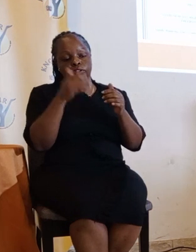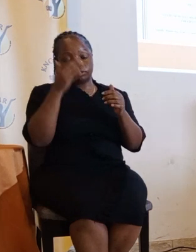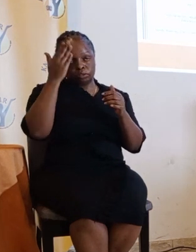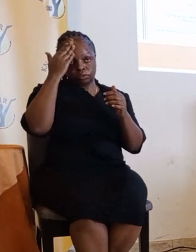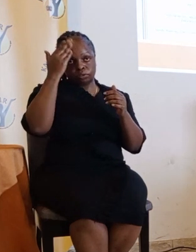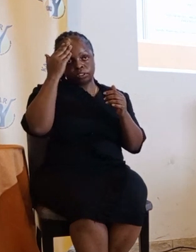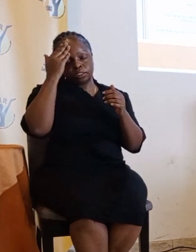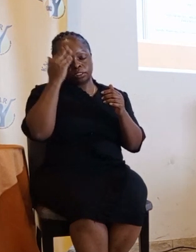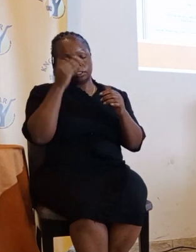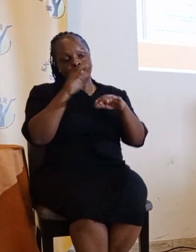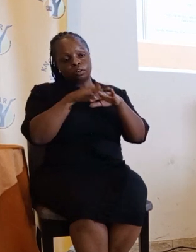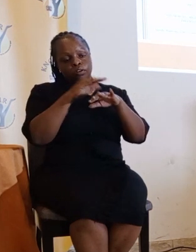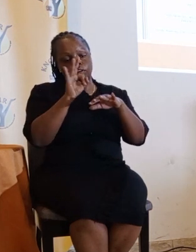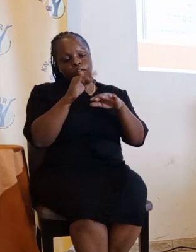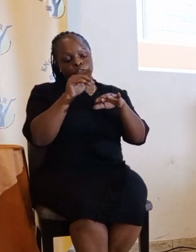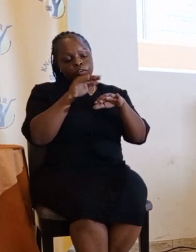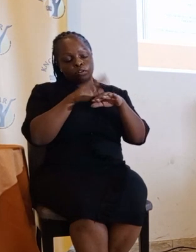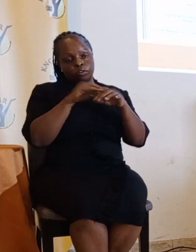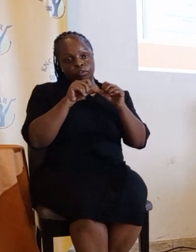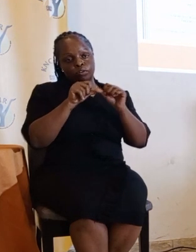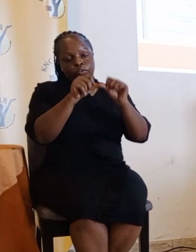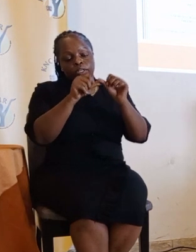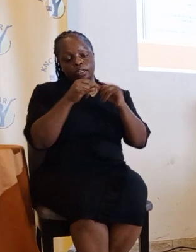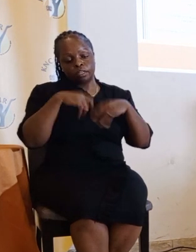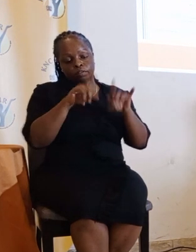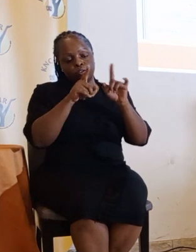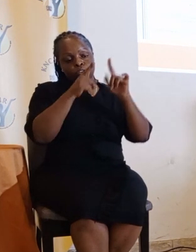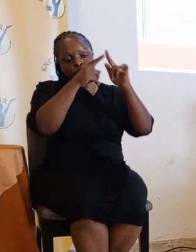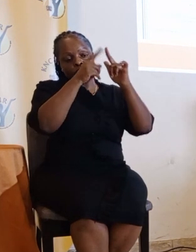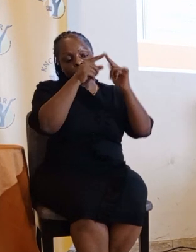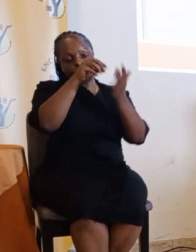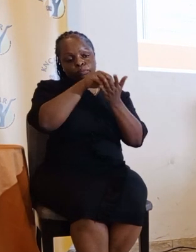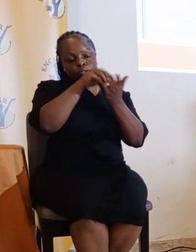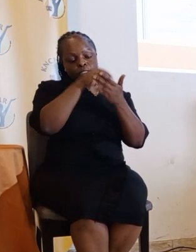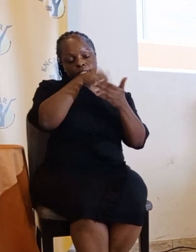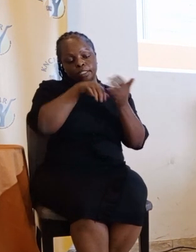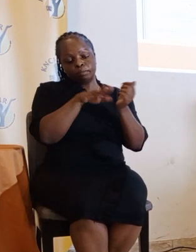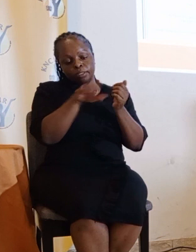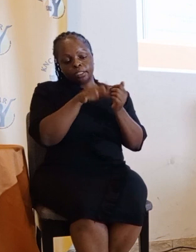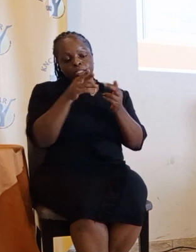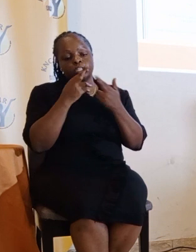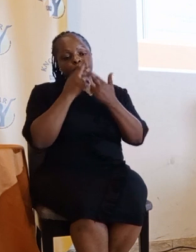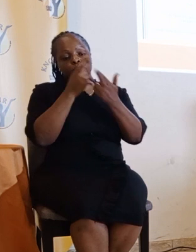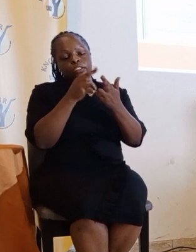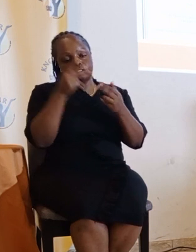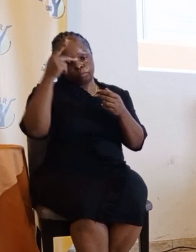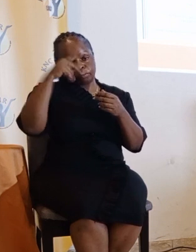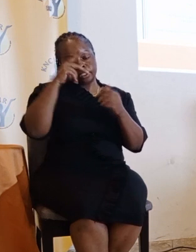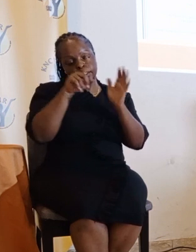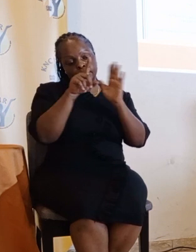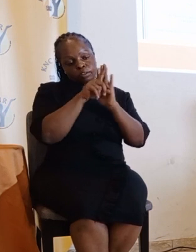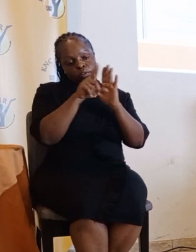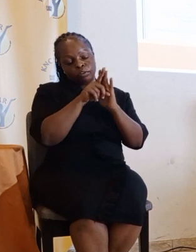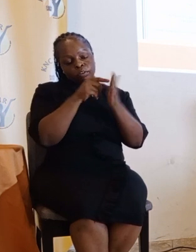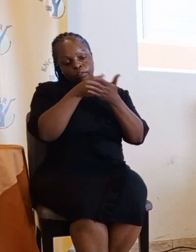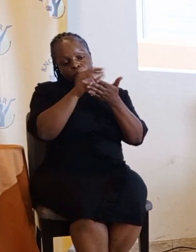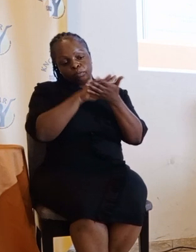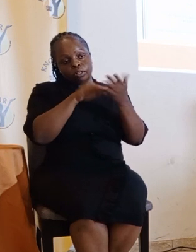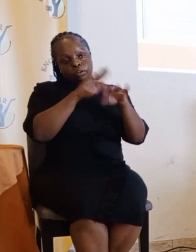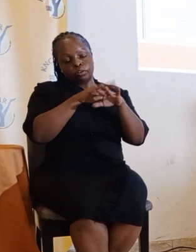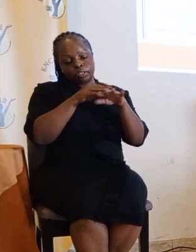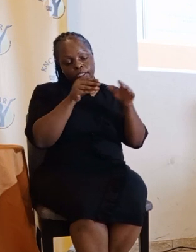cognizance of the ongoing efforts towards putting in place a responsive policy and legislative framework on